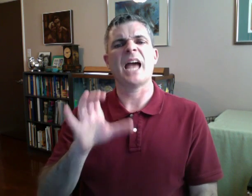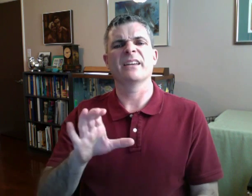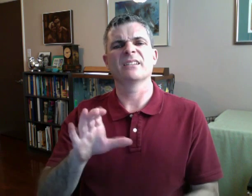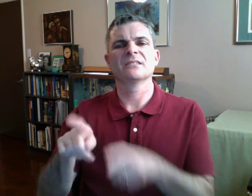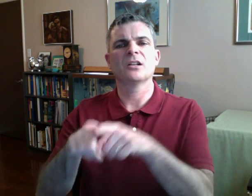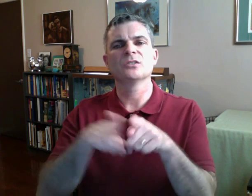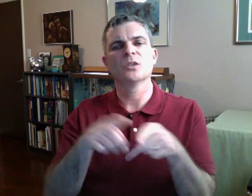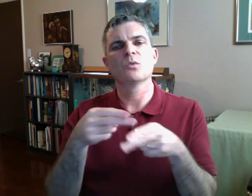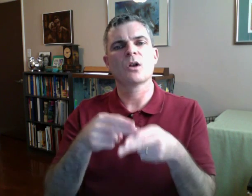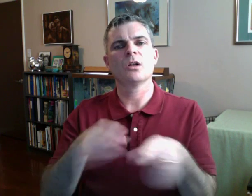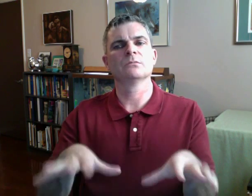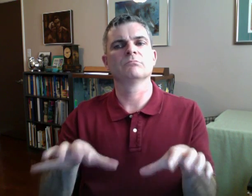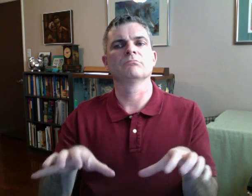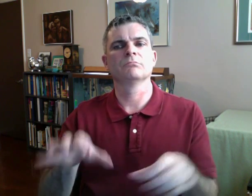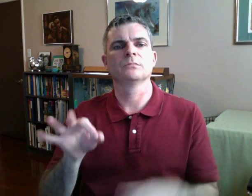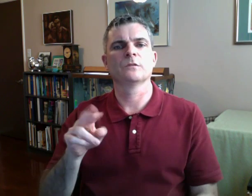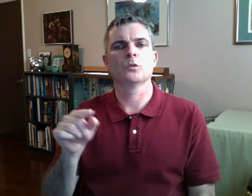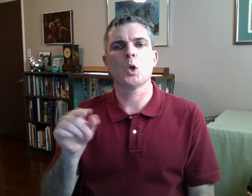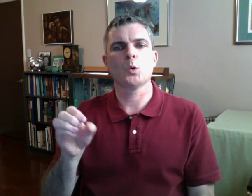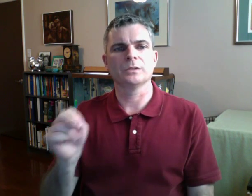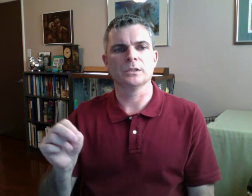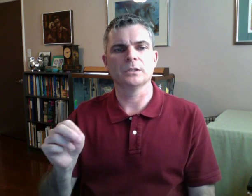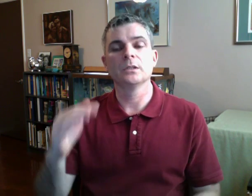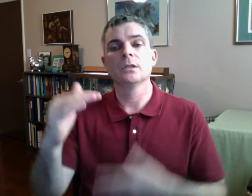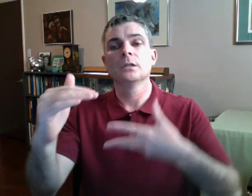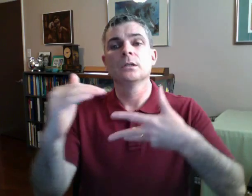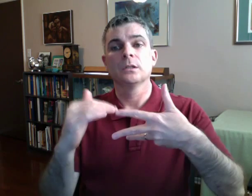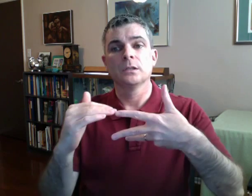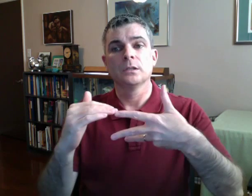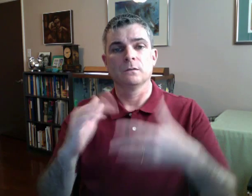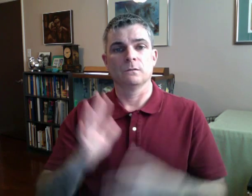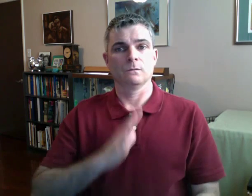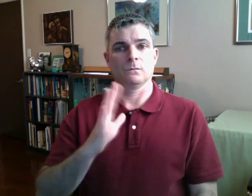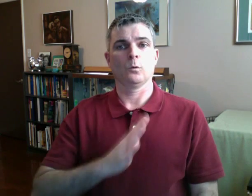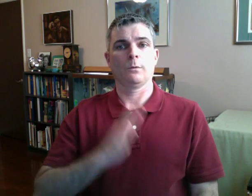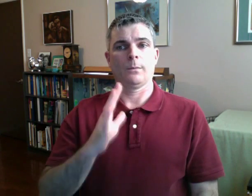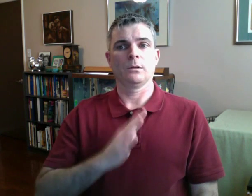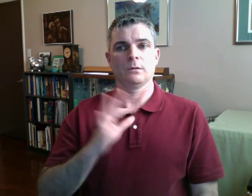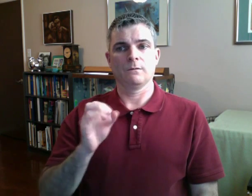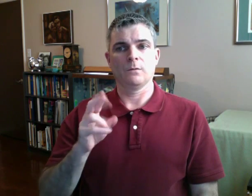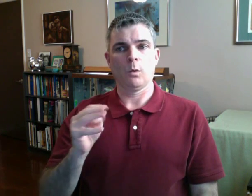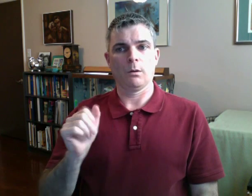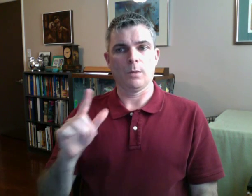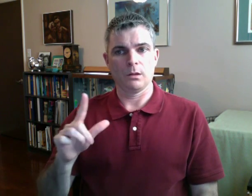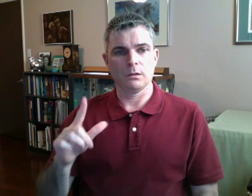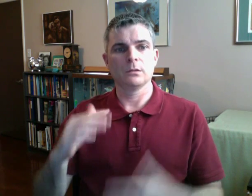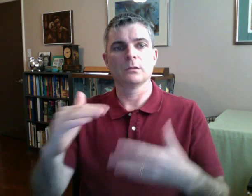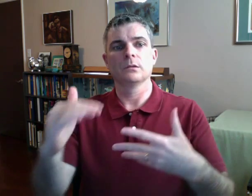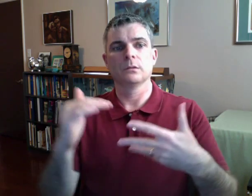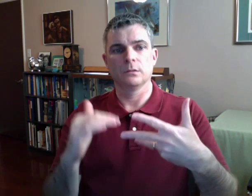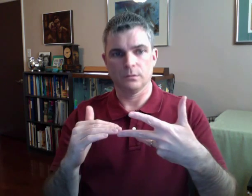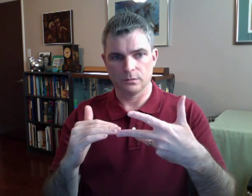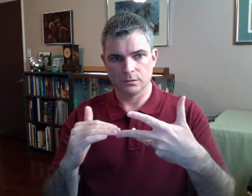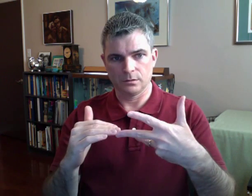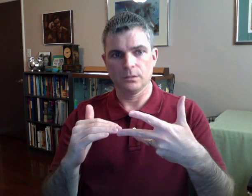the frozen register, two, the formal register, three, the consultative